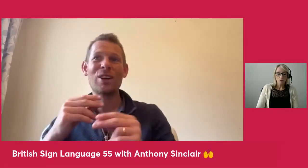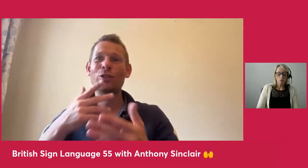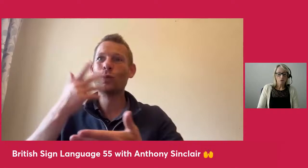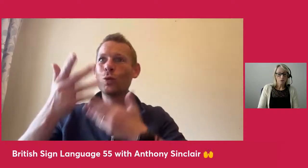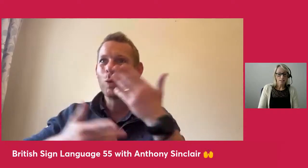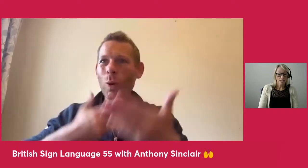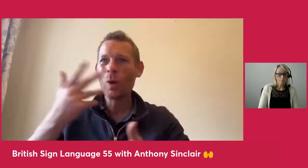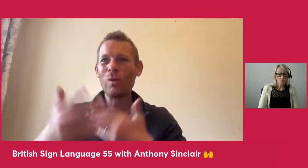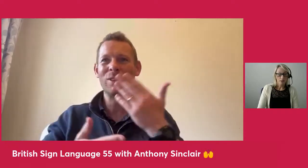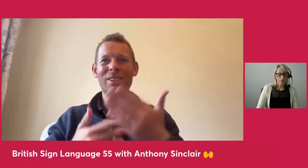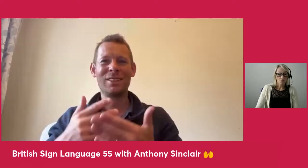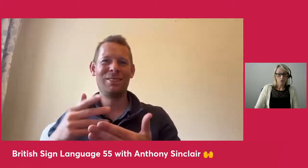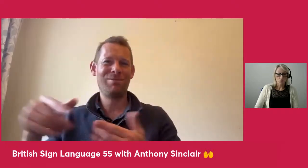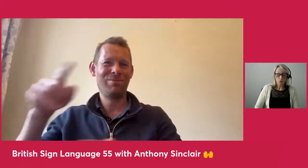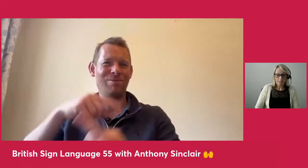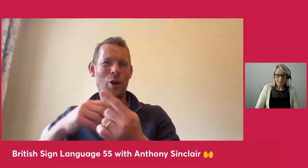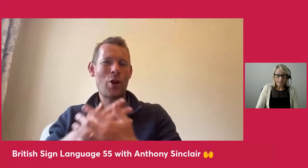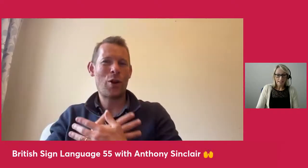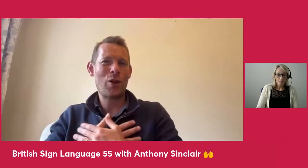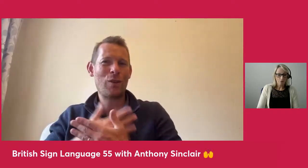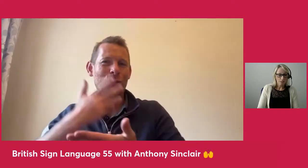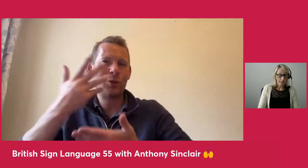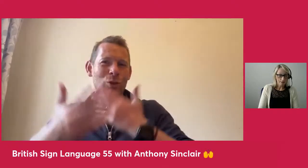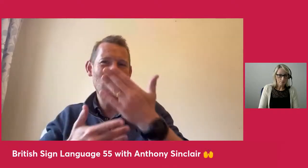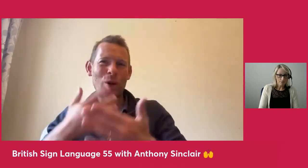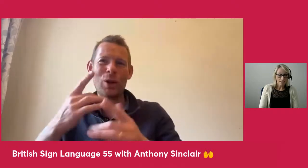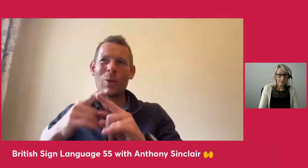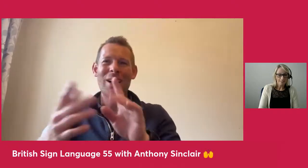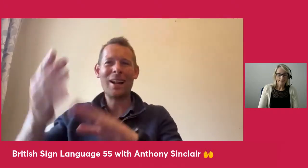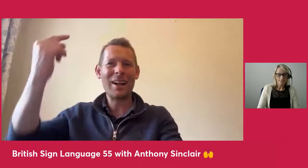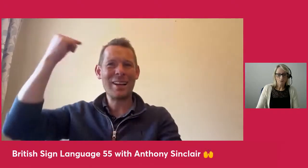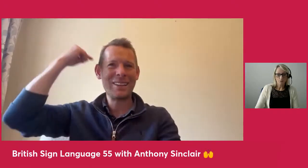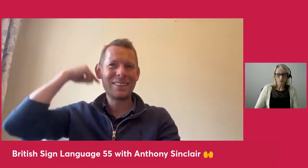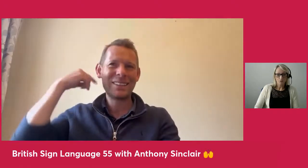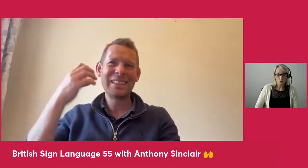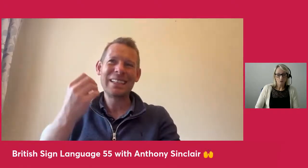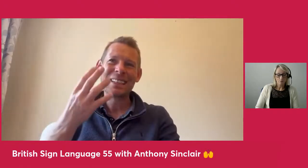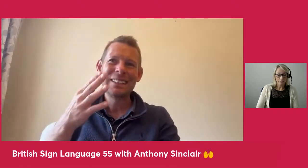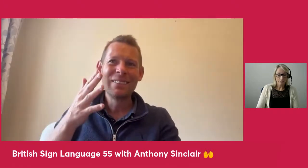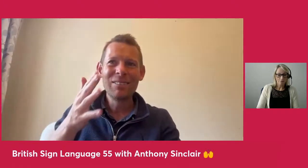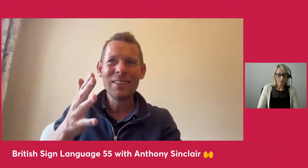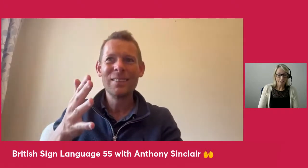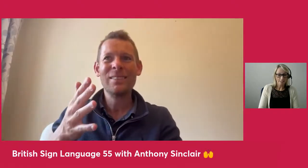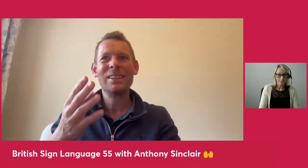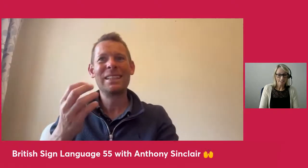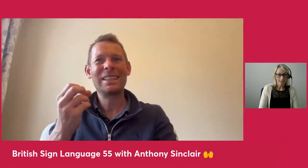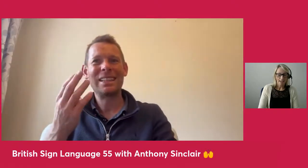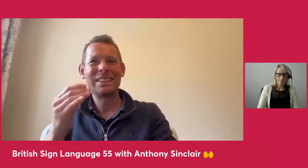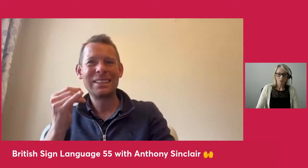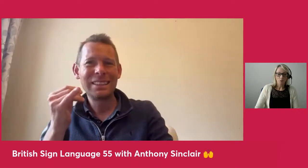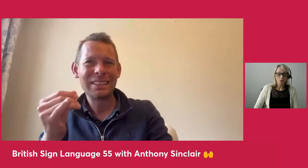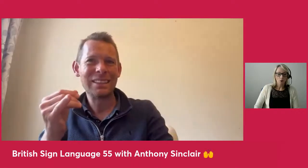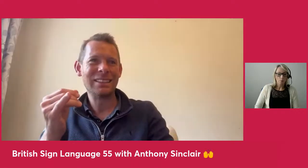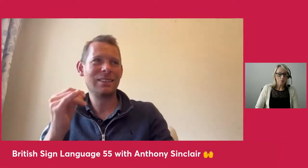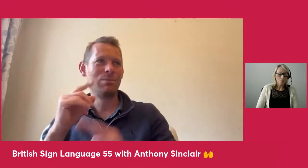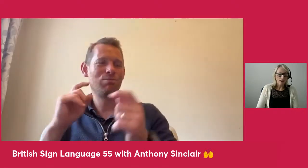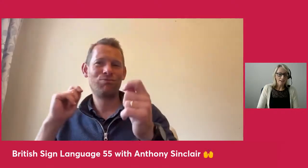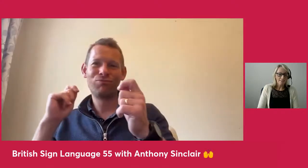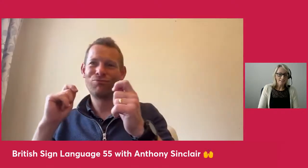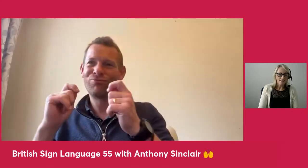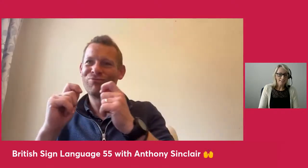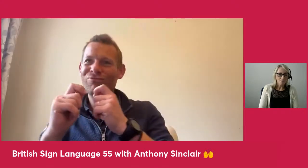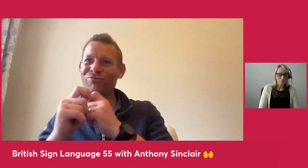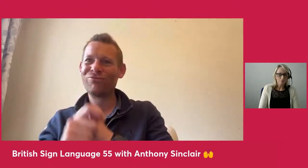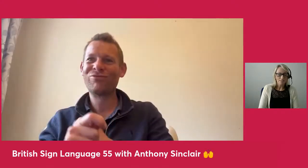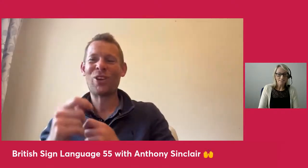I know there are times when there's storytelling, there's games nights, and there's lots of activities, and you can talk about the